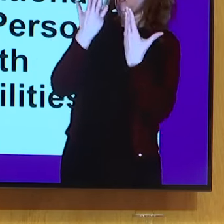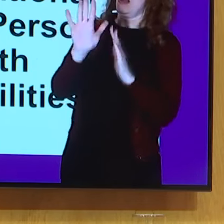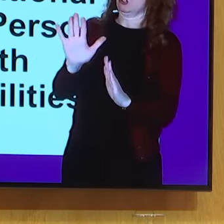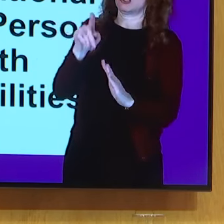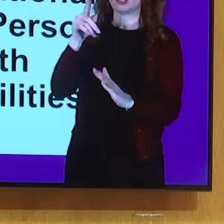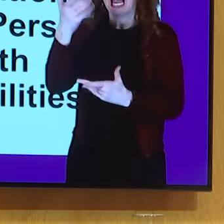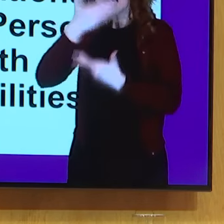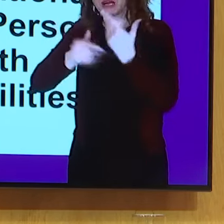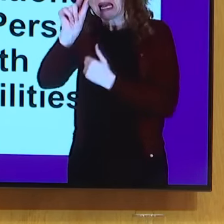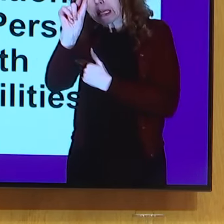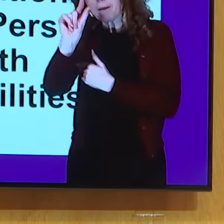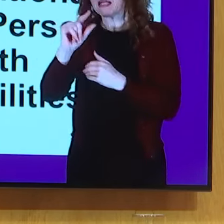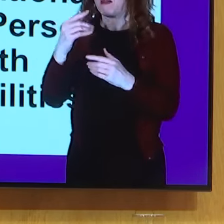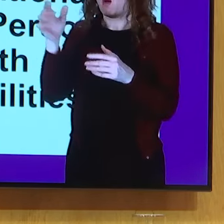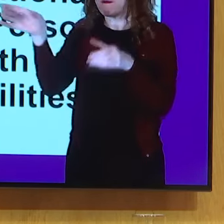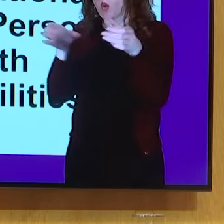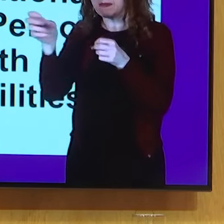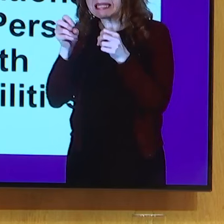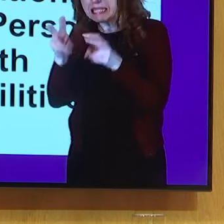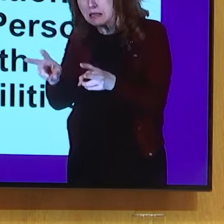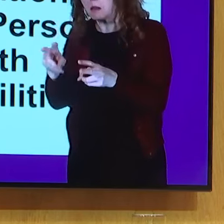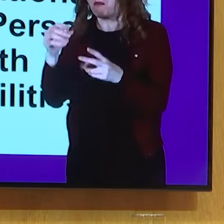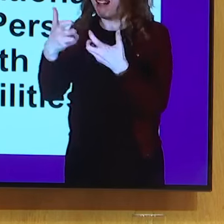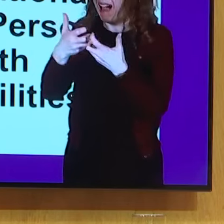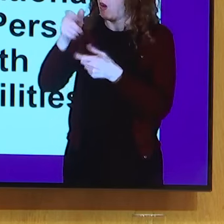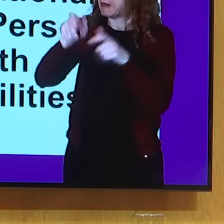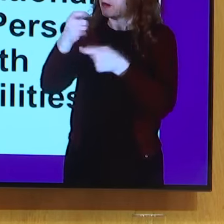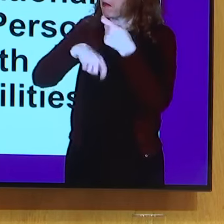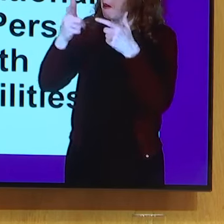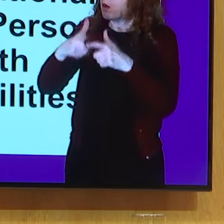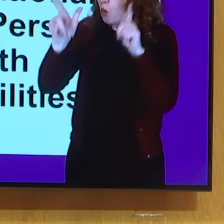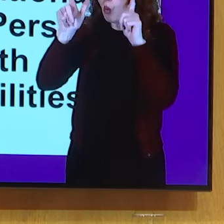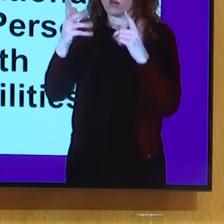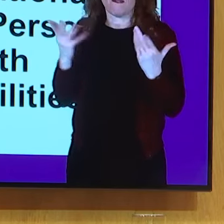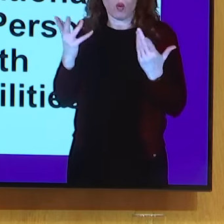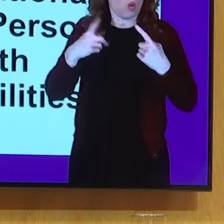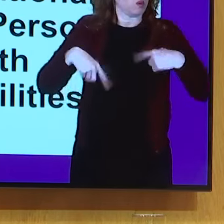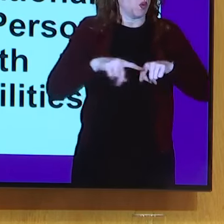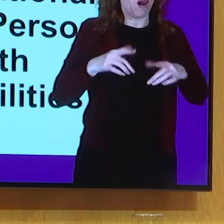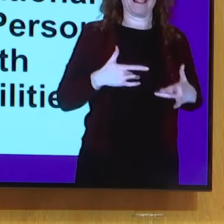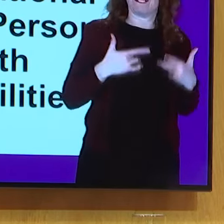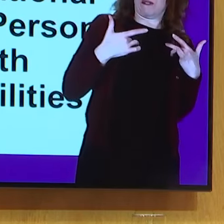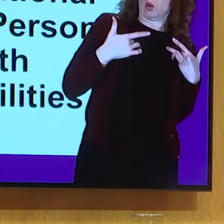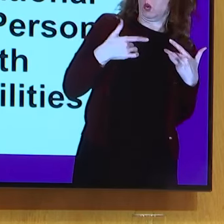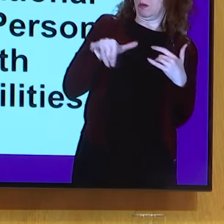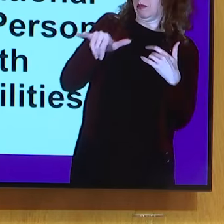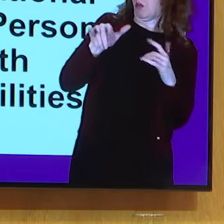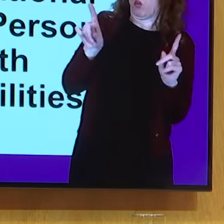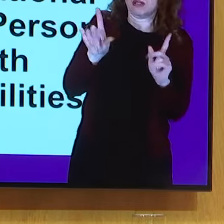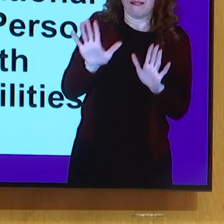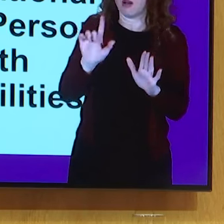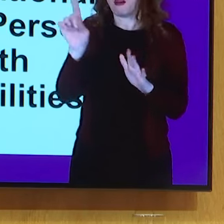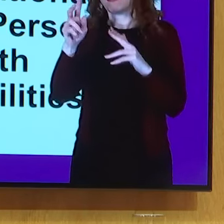system in the House of Lords, and every single one of us in this room will have a view on that. I have my own, which are for another day. But one thing that the House of Lords does